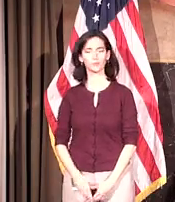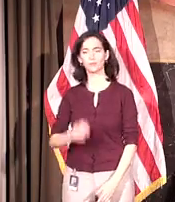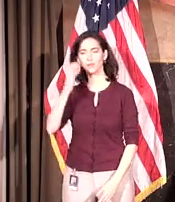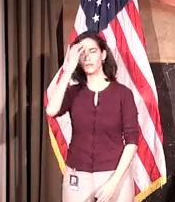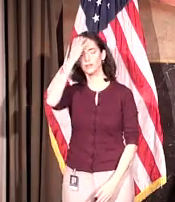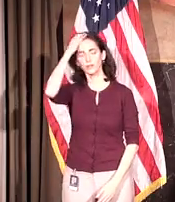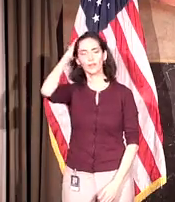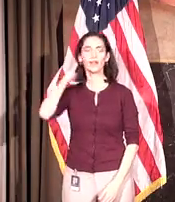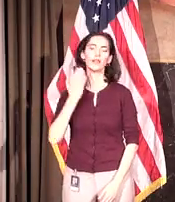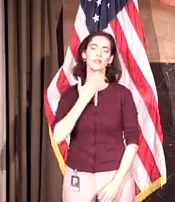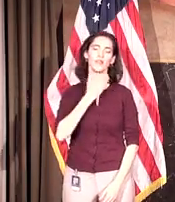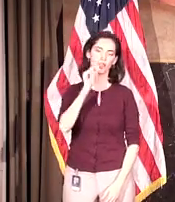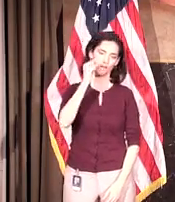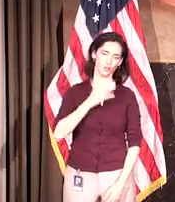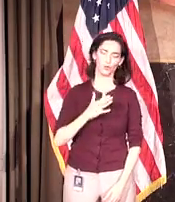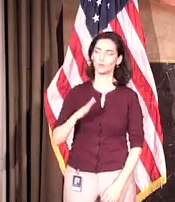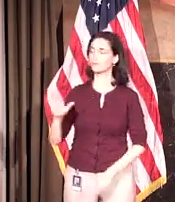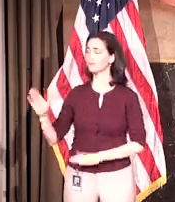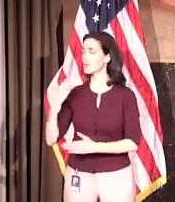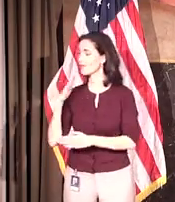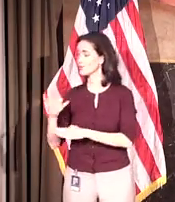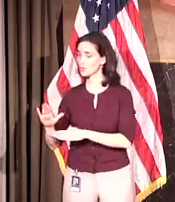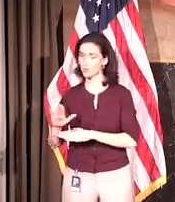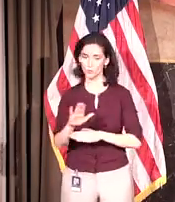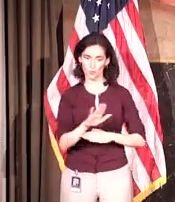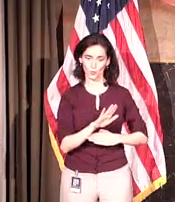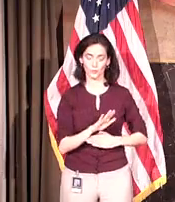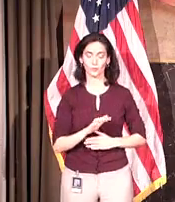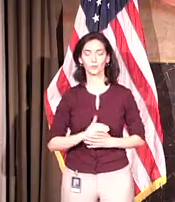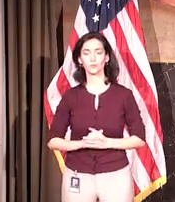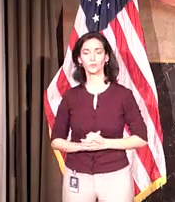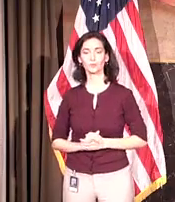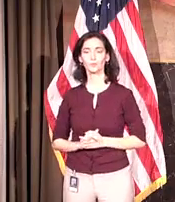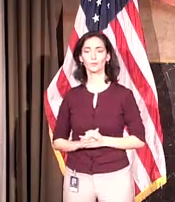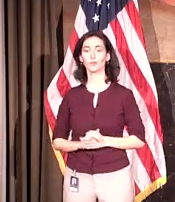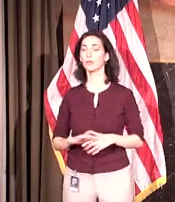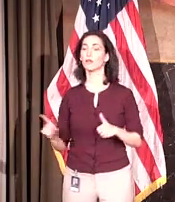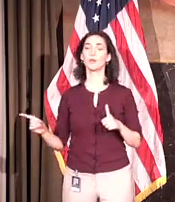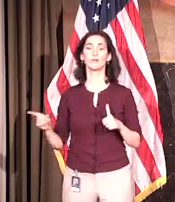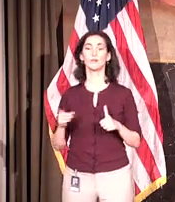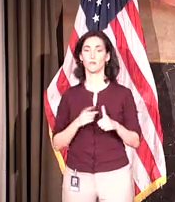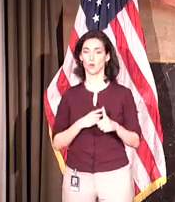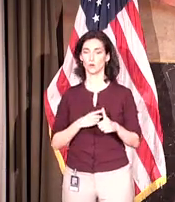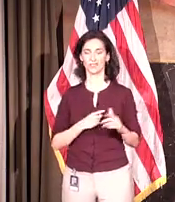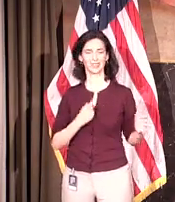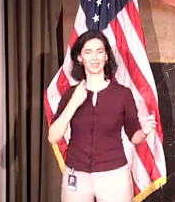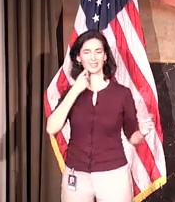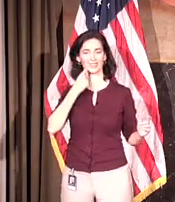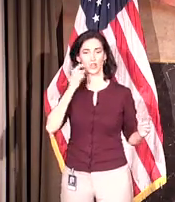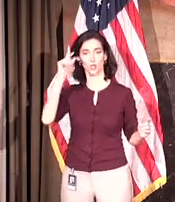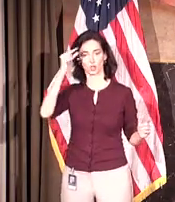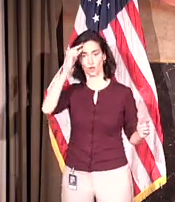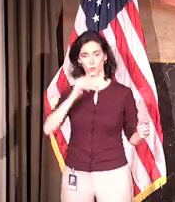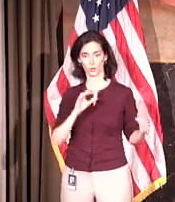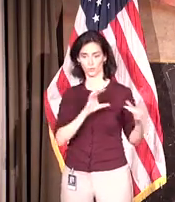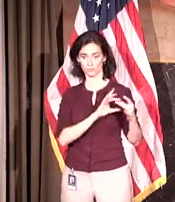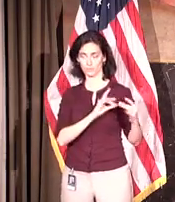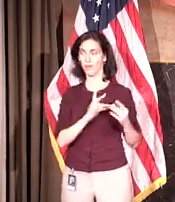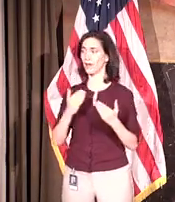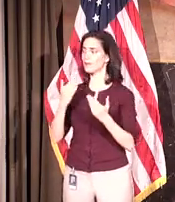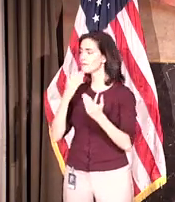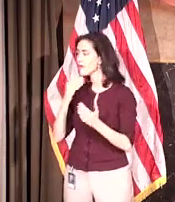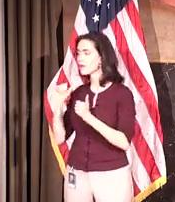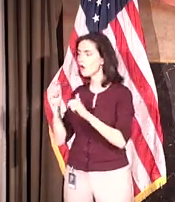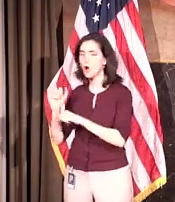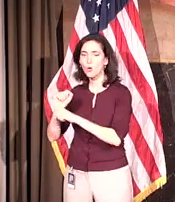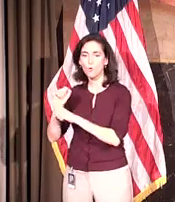Thank you, Governor. Good afternoon, everyone. I'd like to start off by echoing the Governor's thanks for everyone that worked